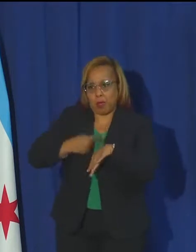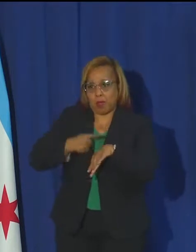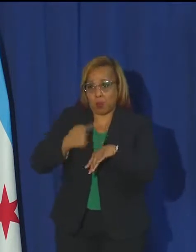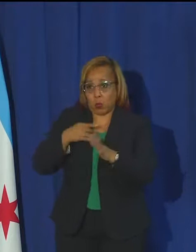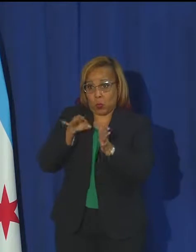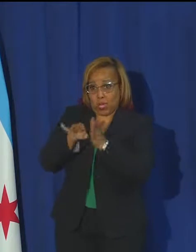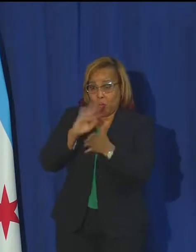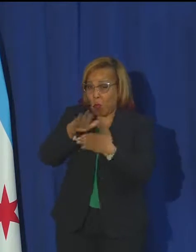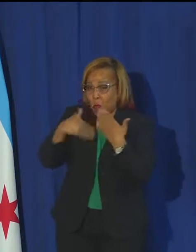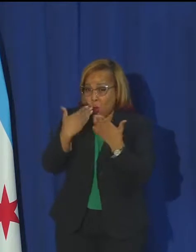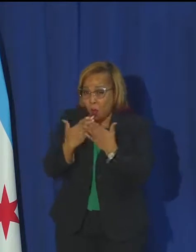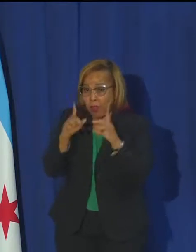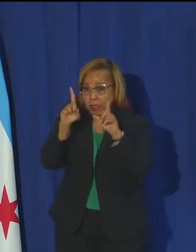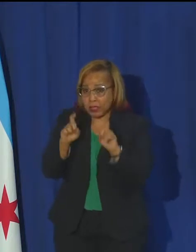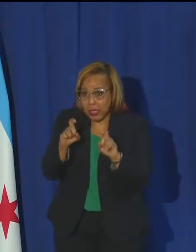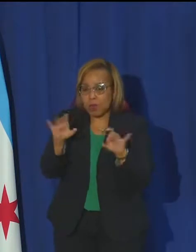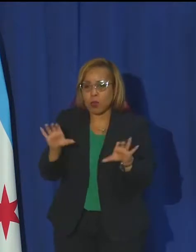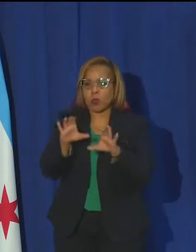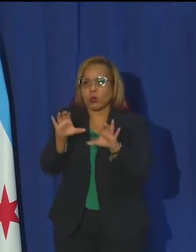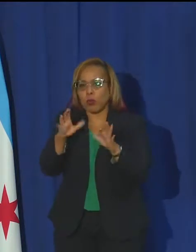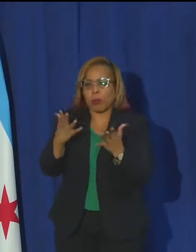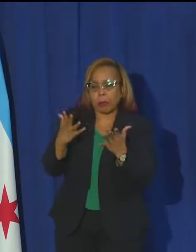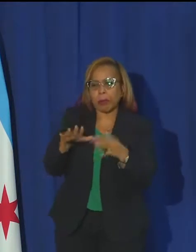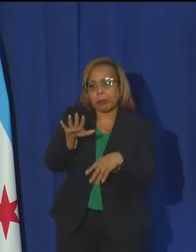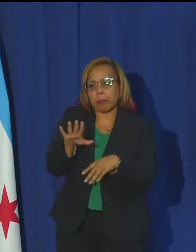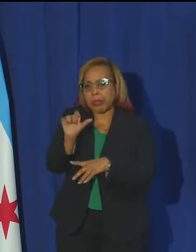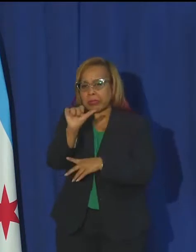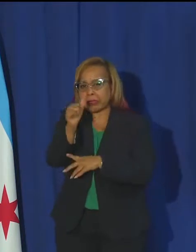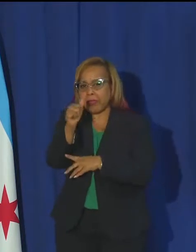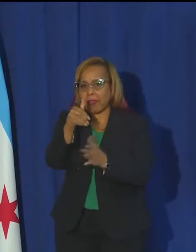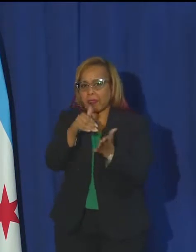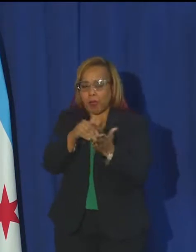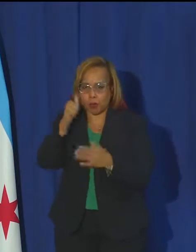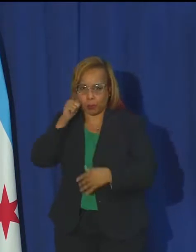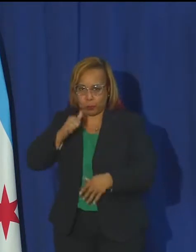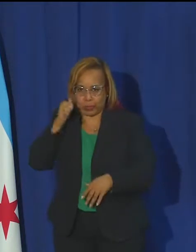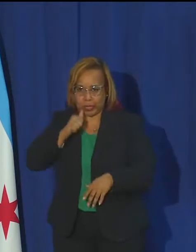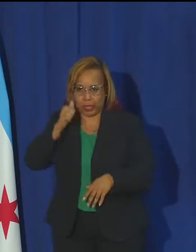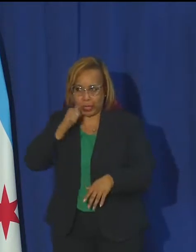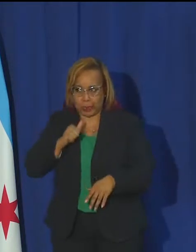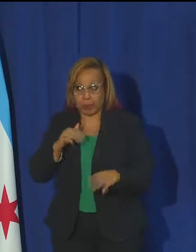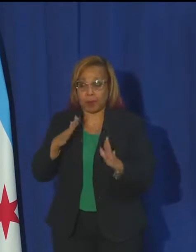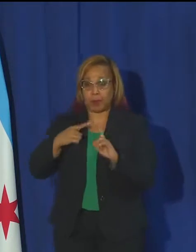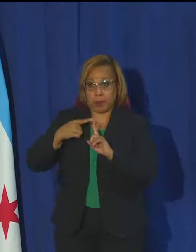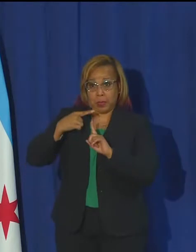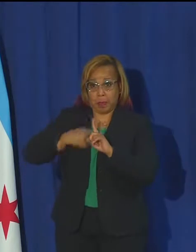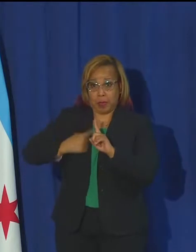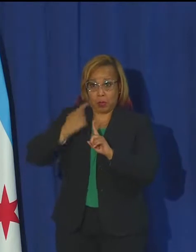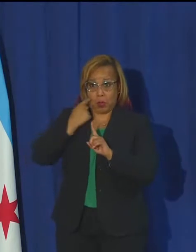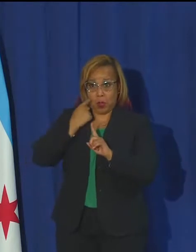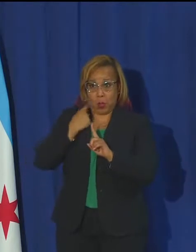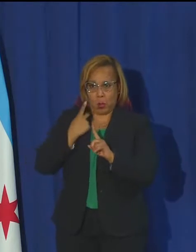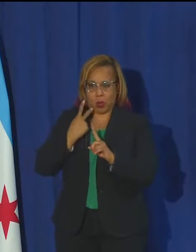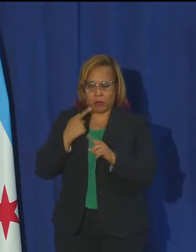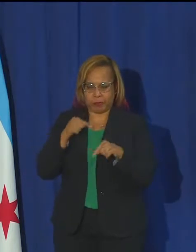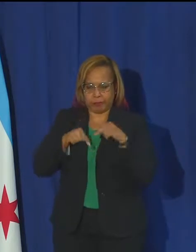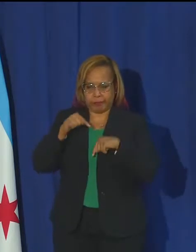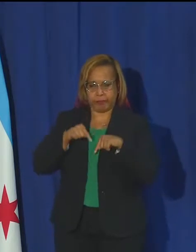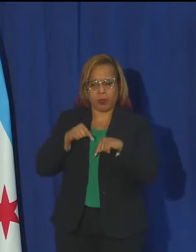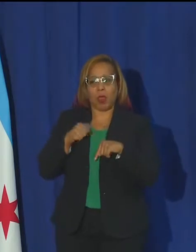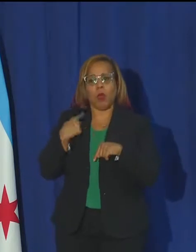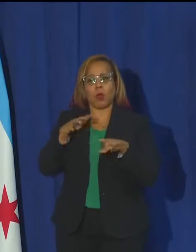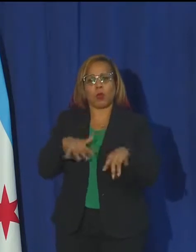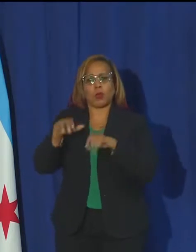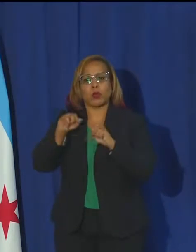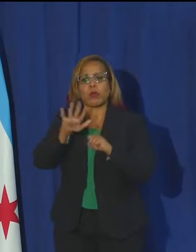when we count all the tests, we're doing just about 10,000 a day. Just a month ago, if you look back, we were